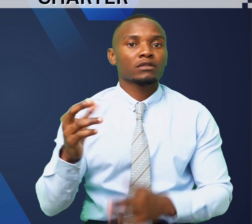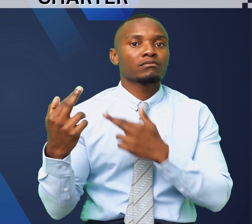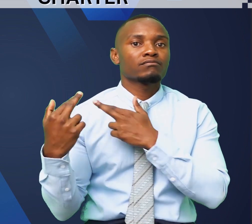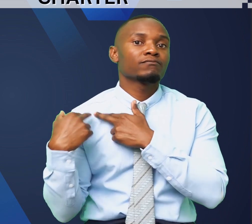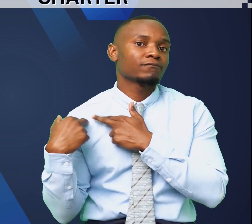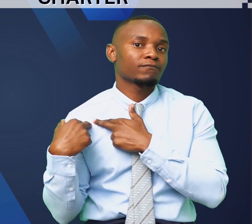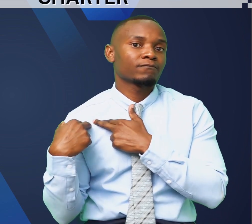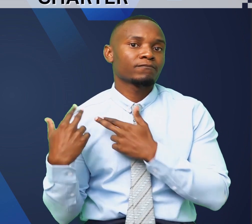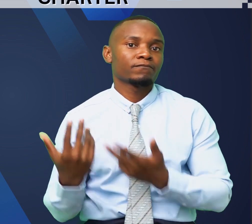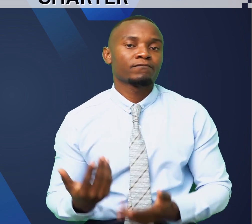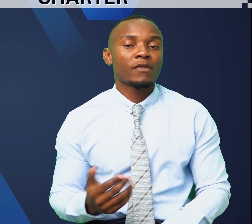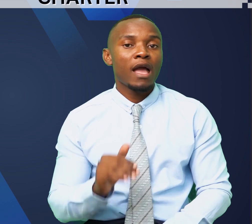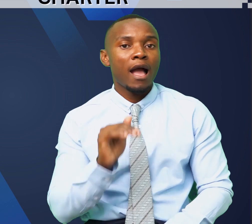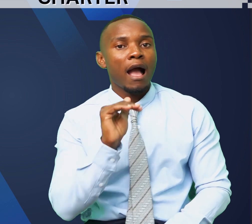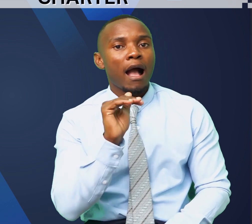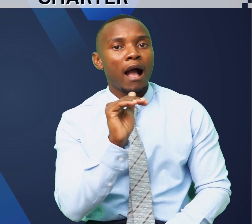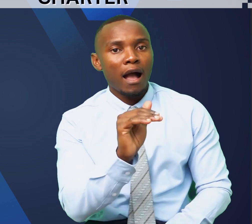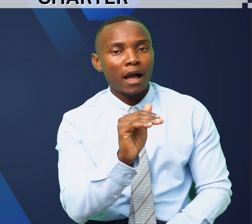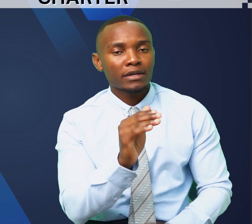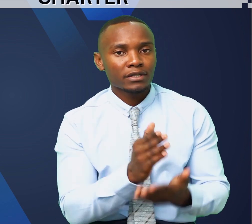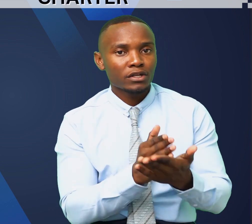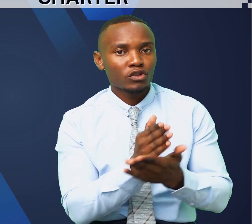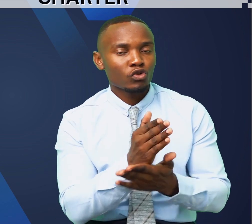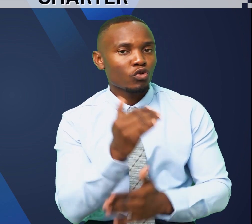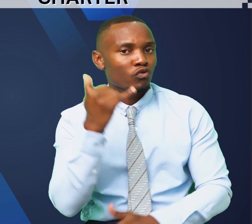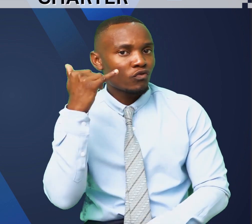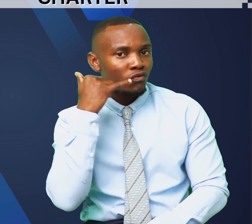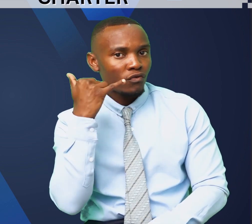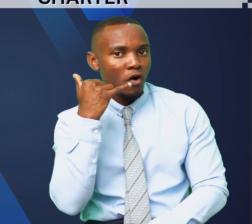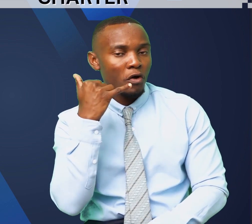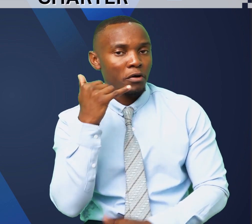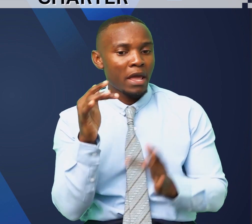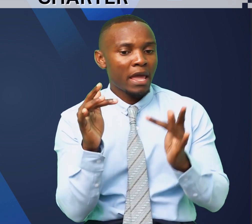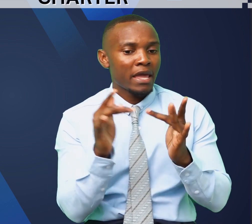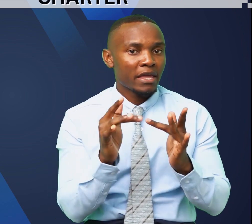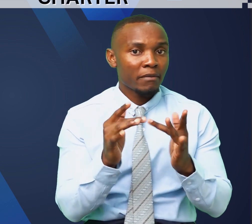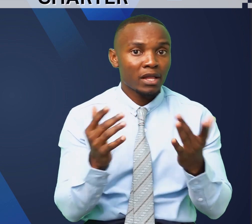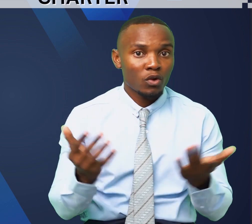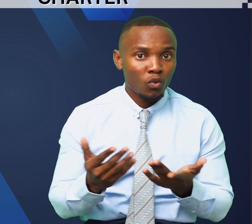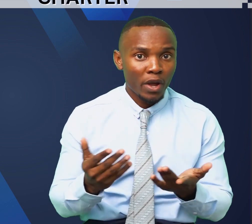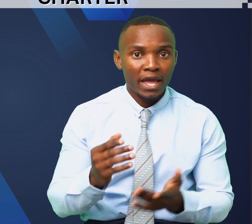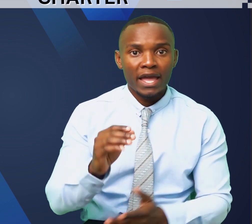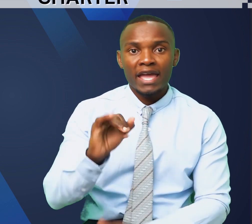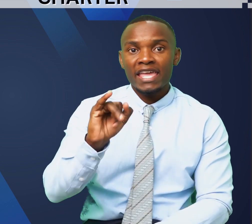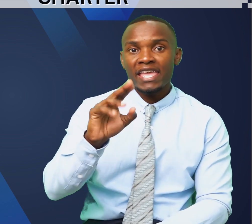Customer obligation, make request through telephone, email, that is